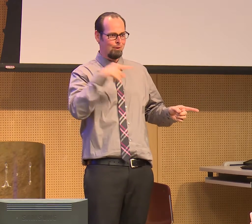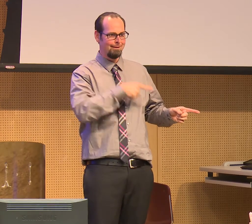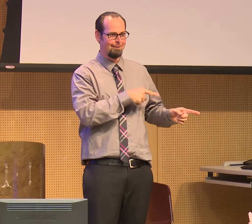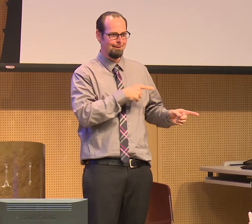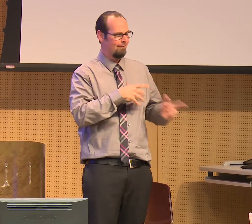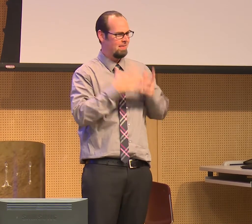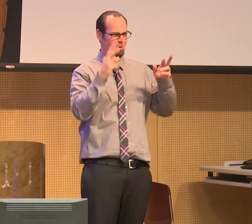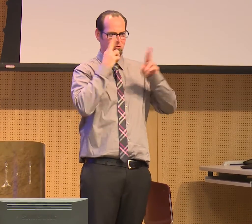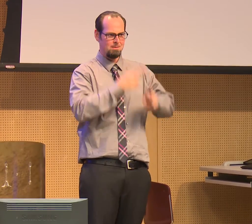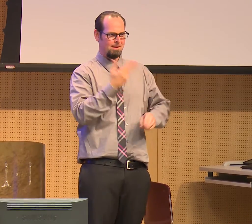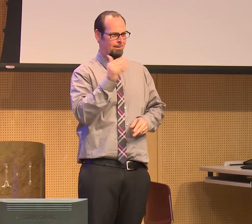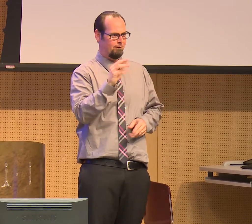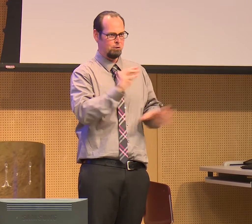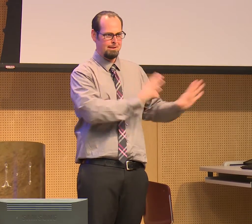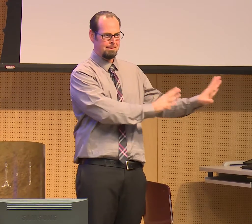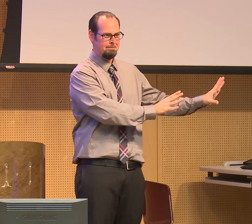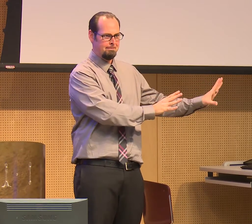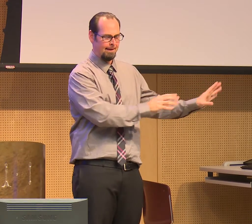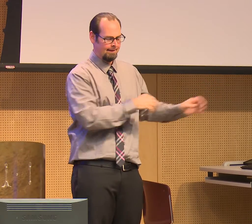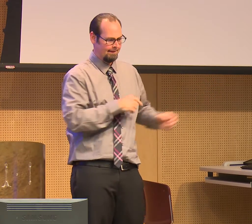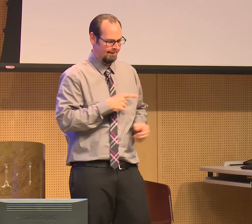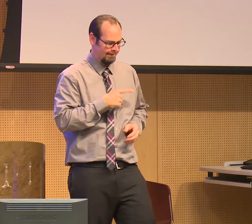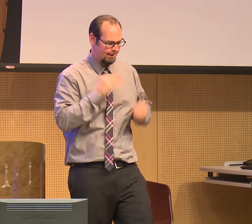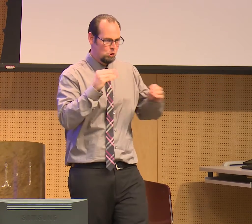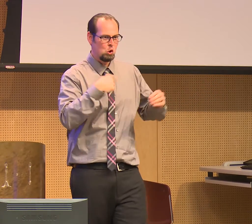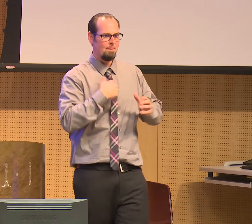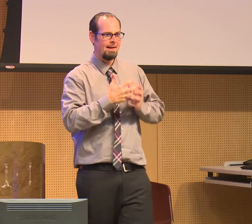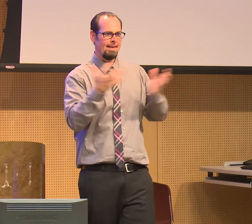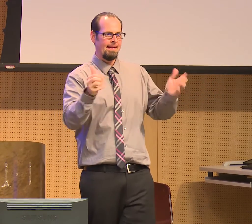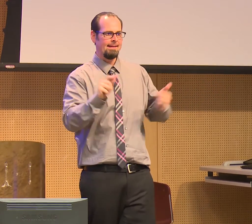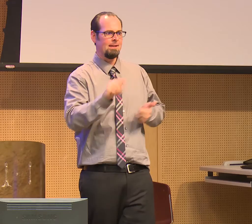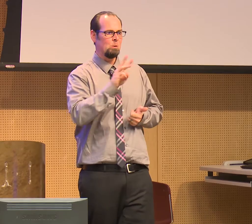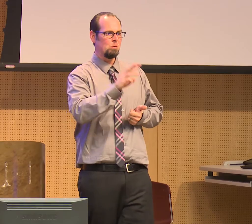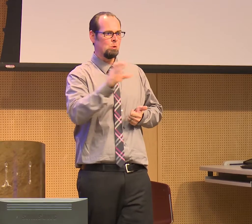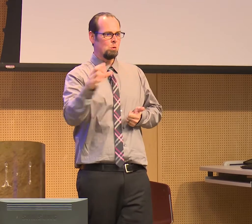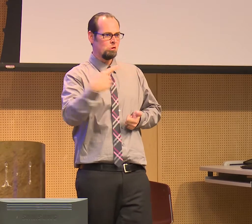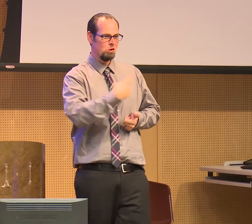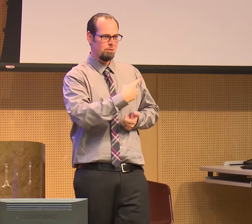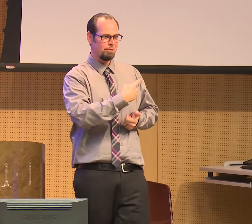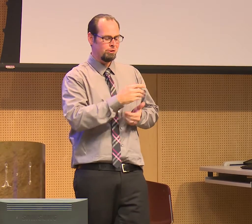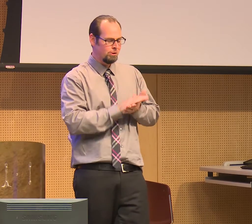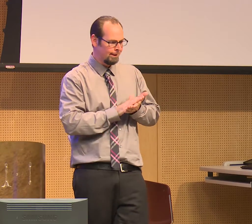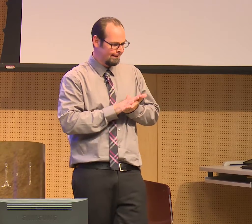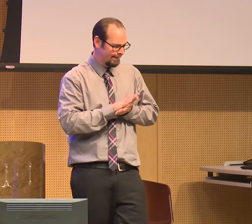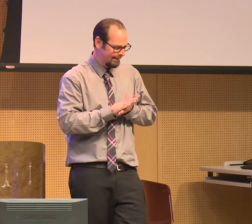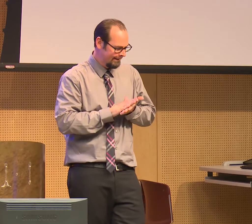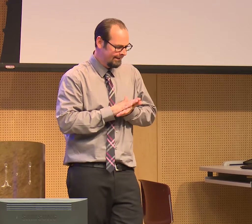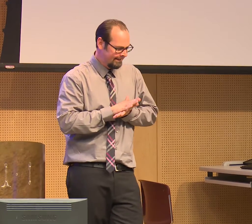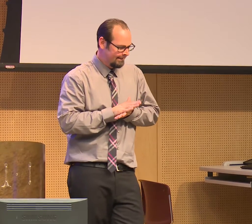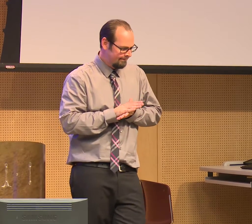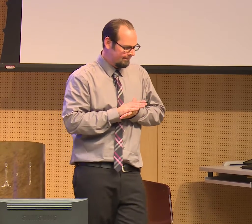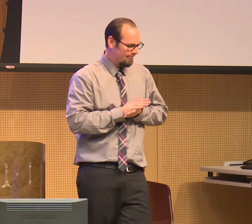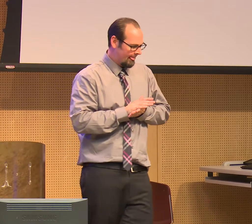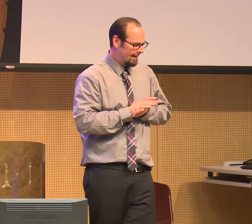He was a great homeboy. I respect the heck out of him. He taught me so much at West Coast